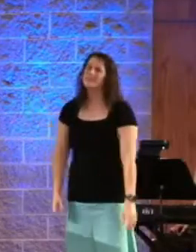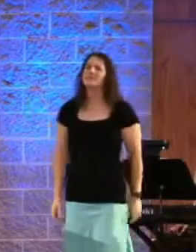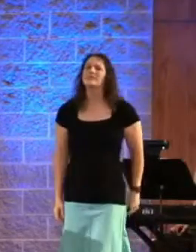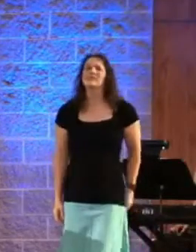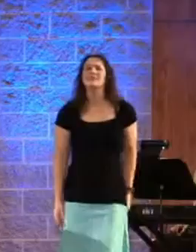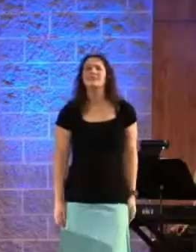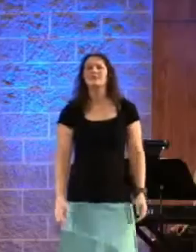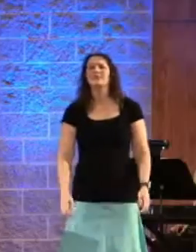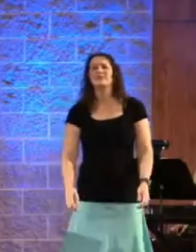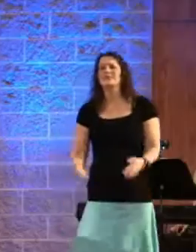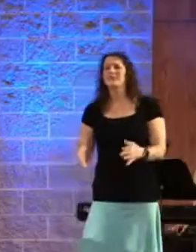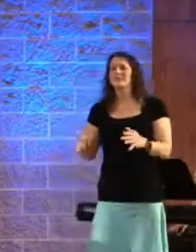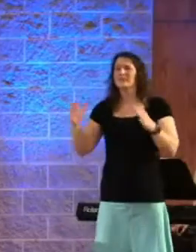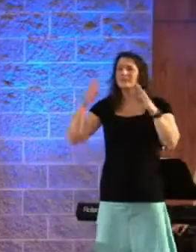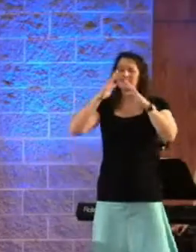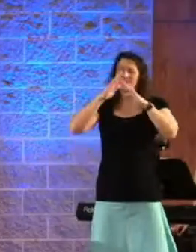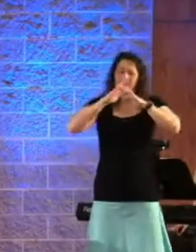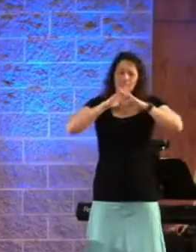the